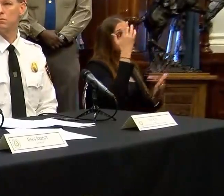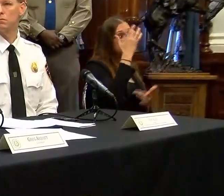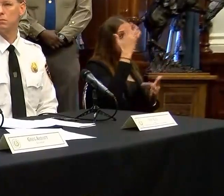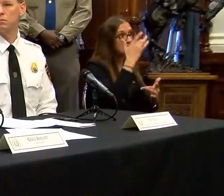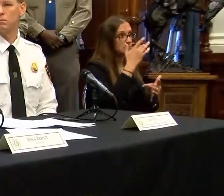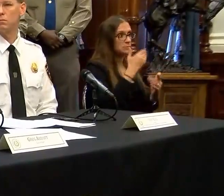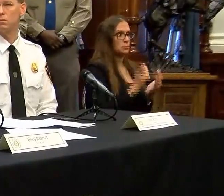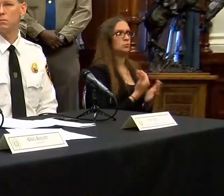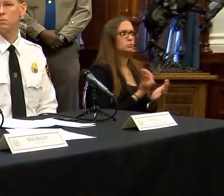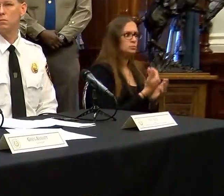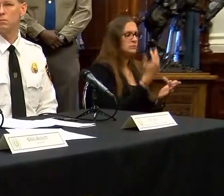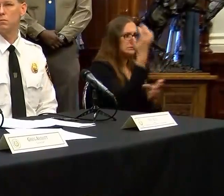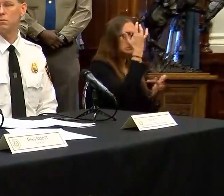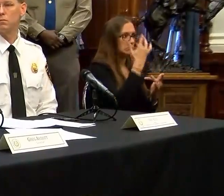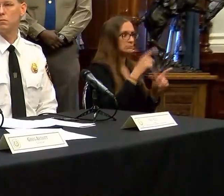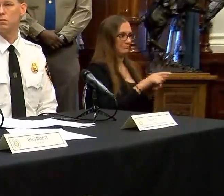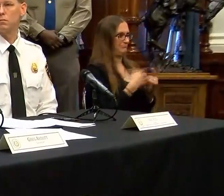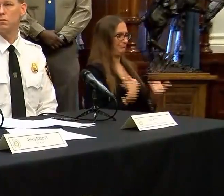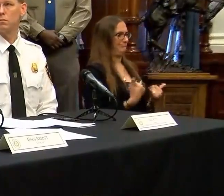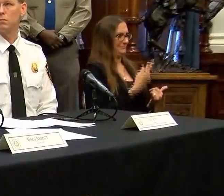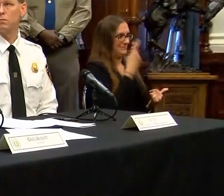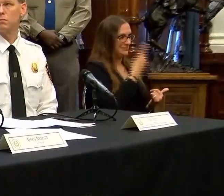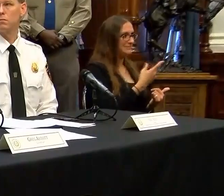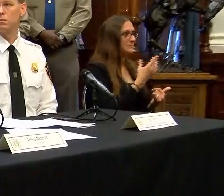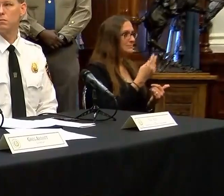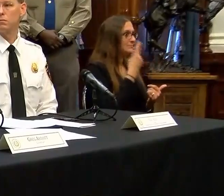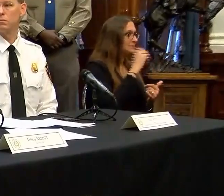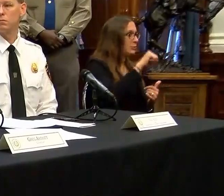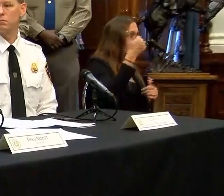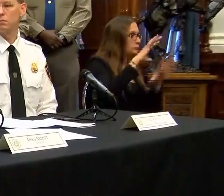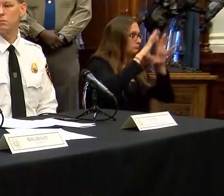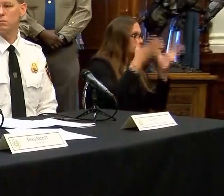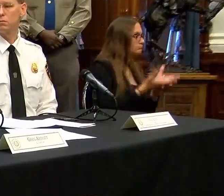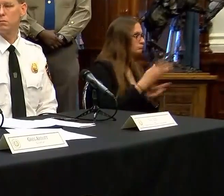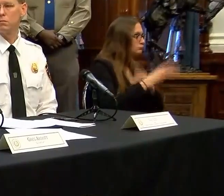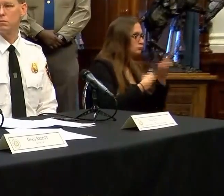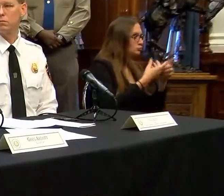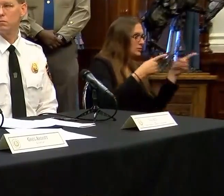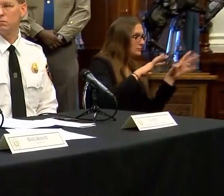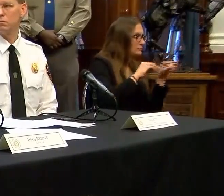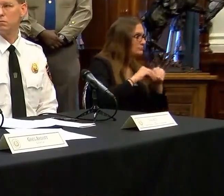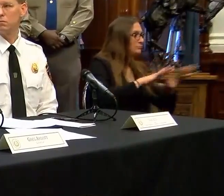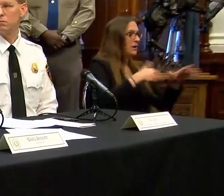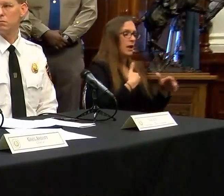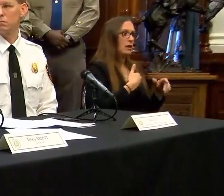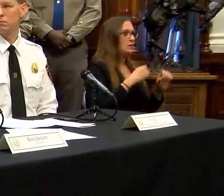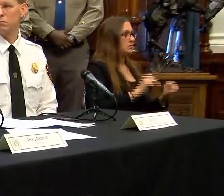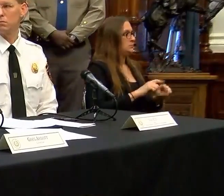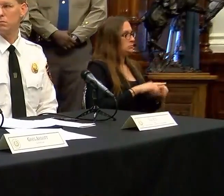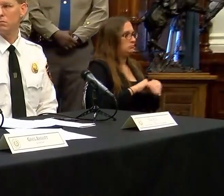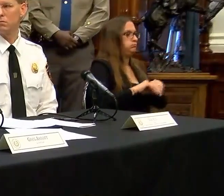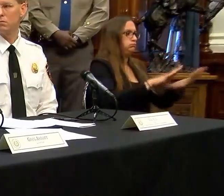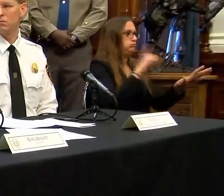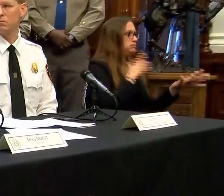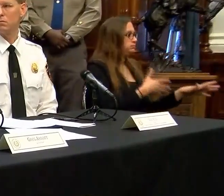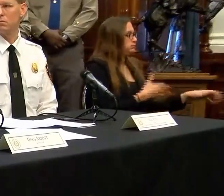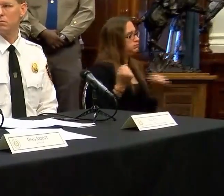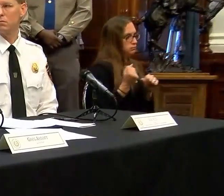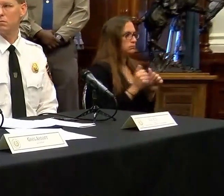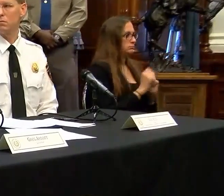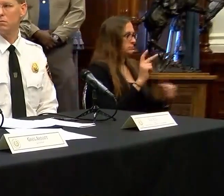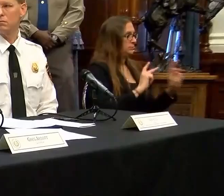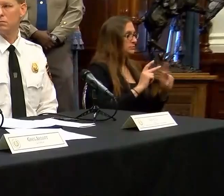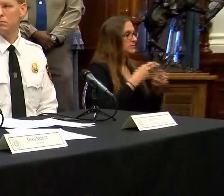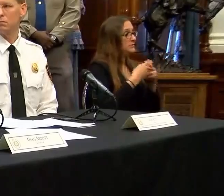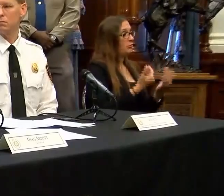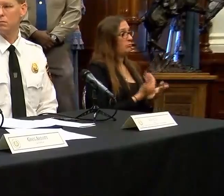a novel viral disease, as we see, and we see in other parts of the world, has the capacity to spread very rapidly through a population. It's